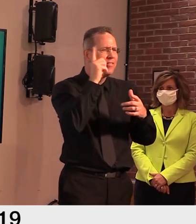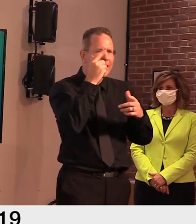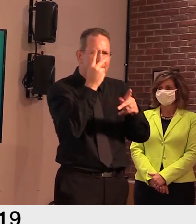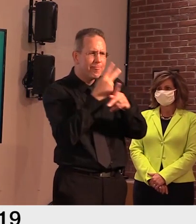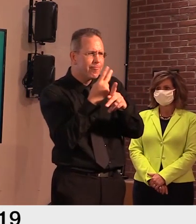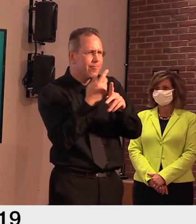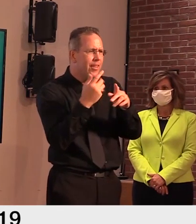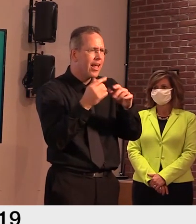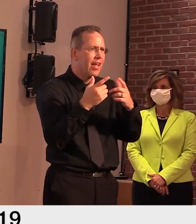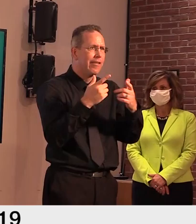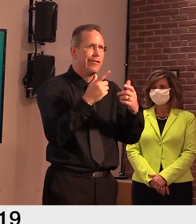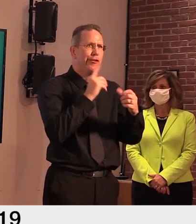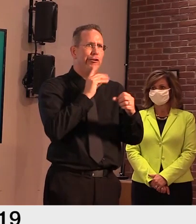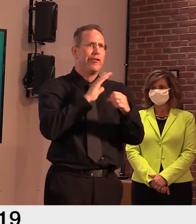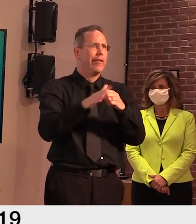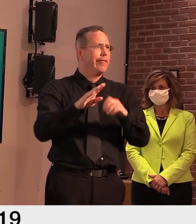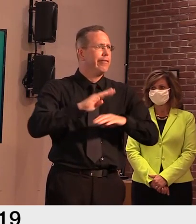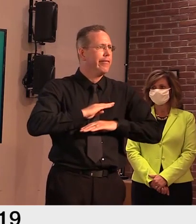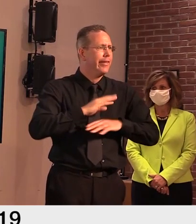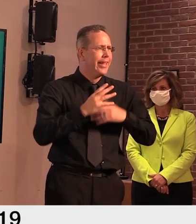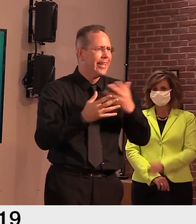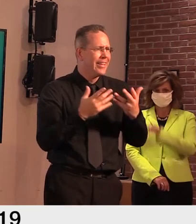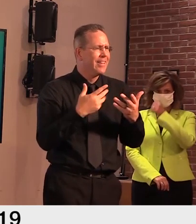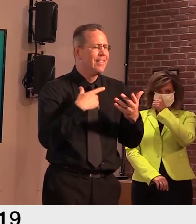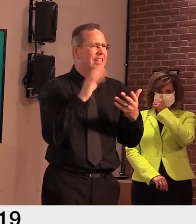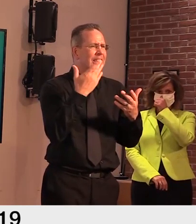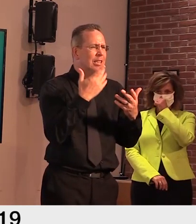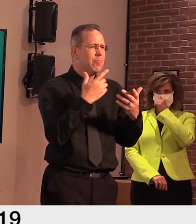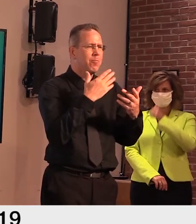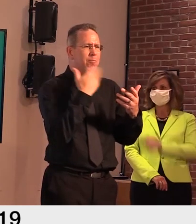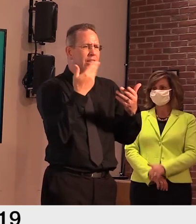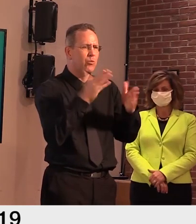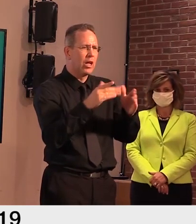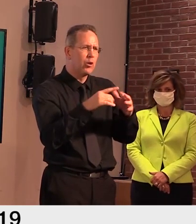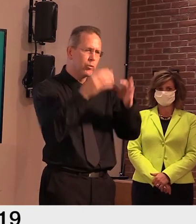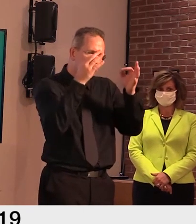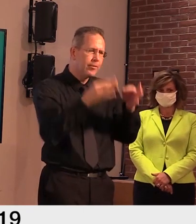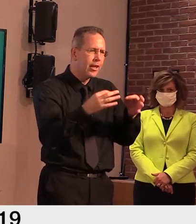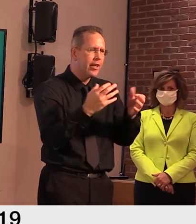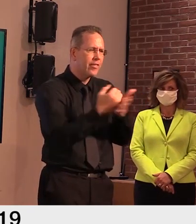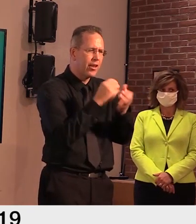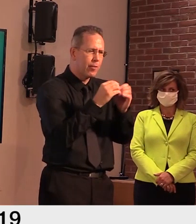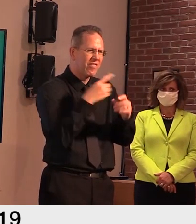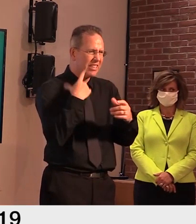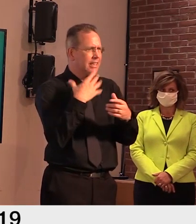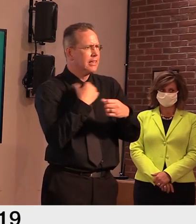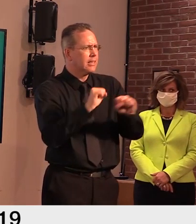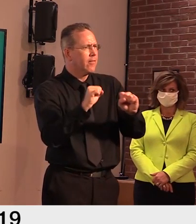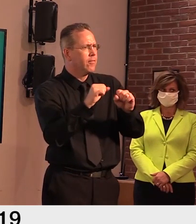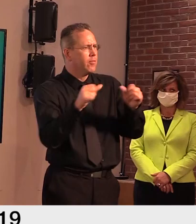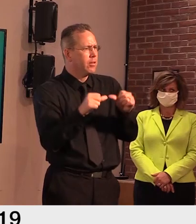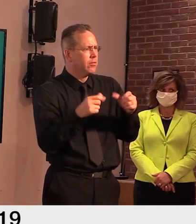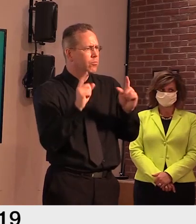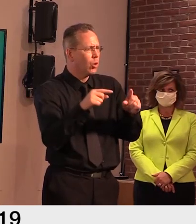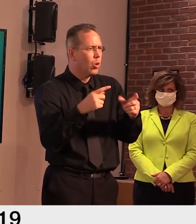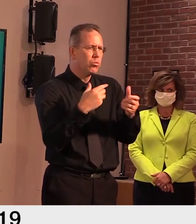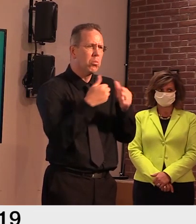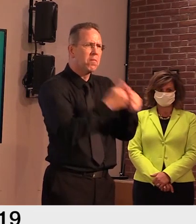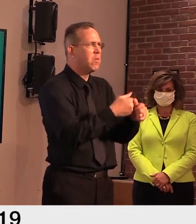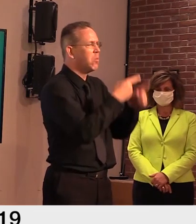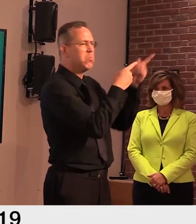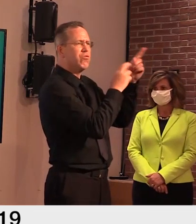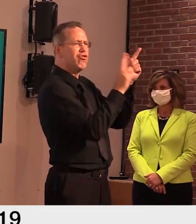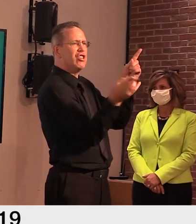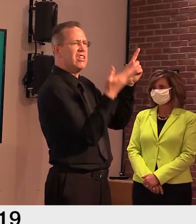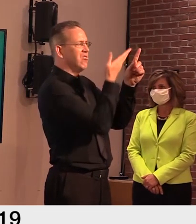is perfect in all the restrictions and regulations that we've imposed or that we're lifting. So we just had to go with something,